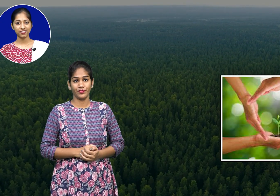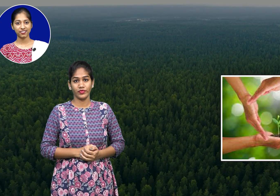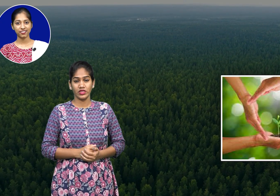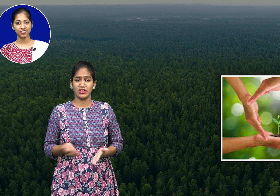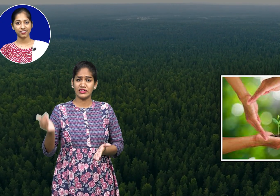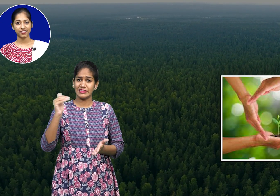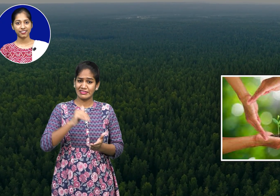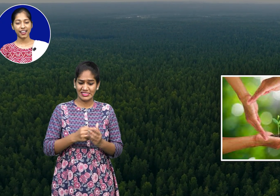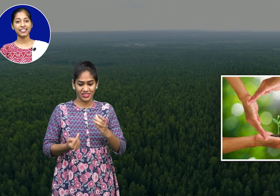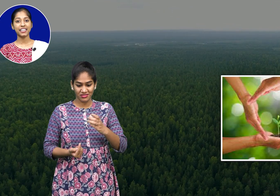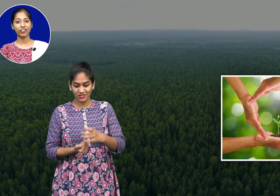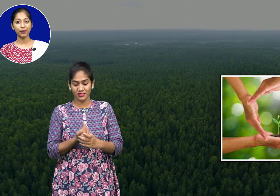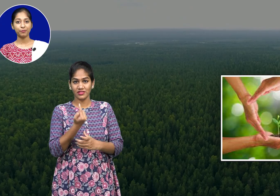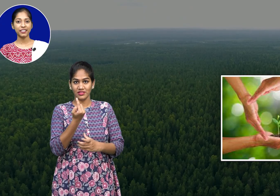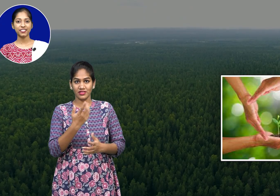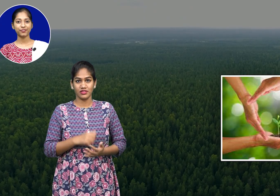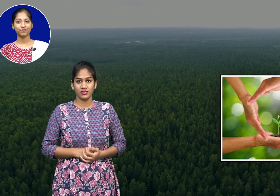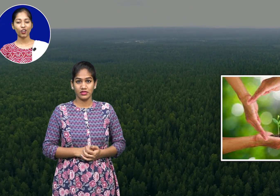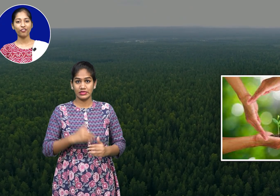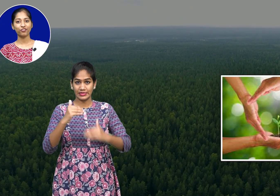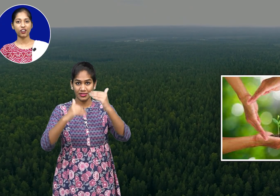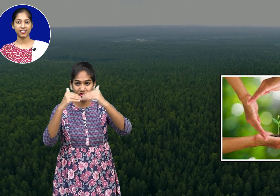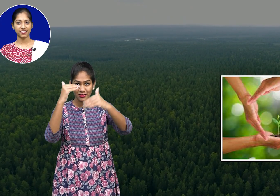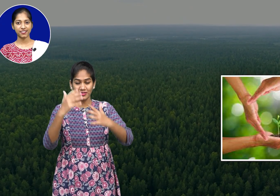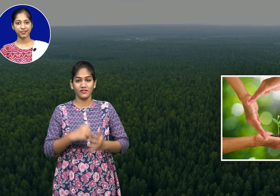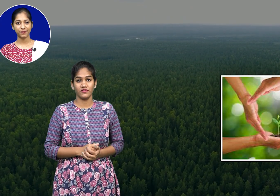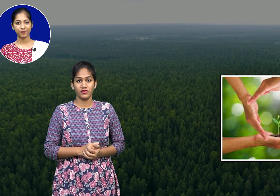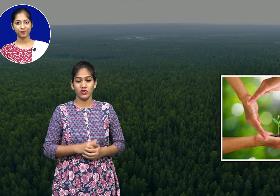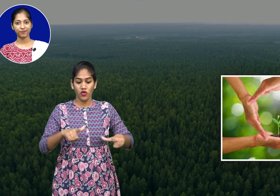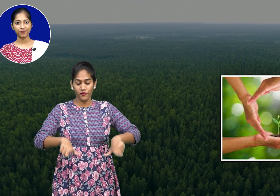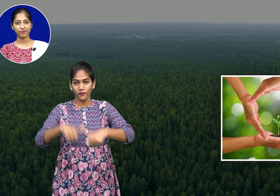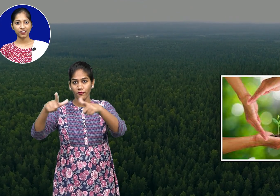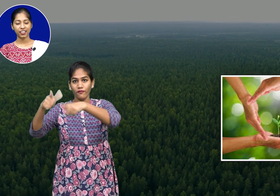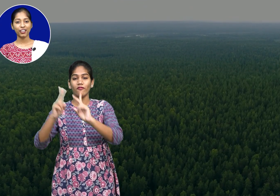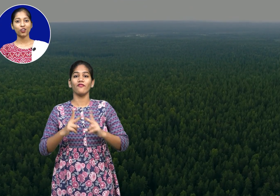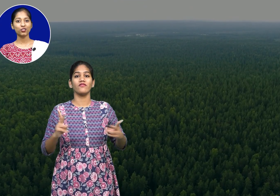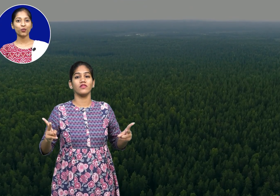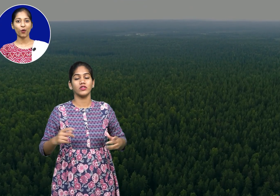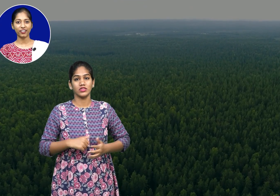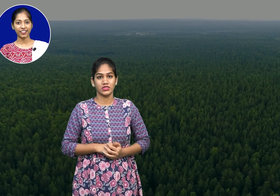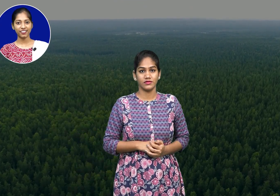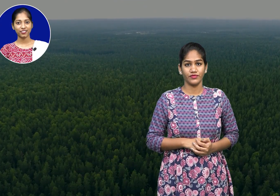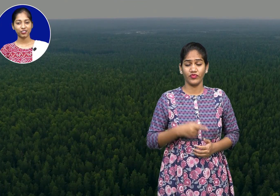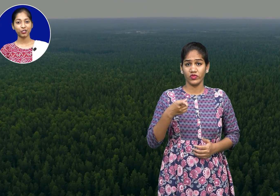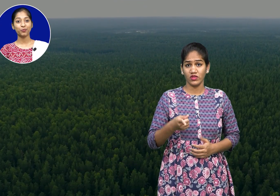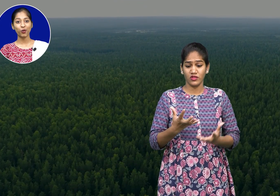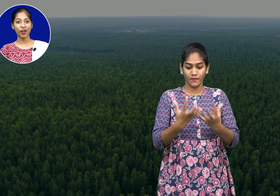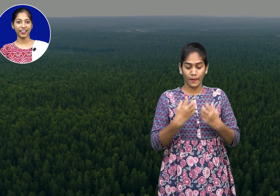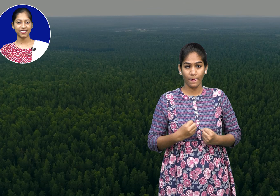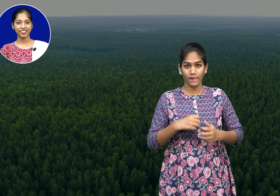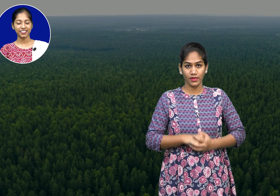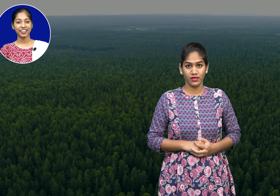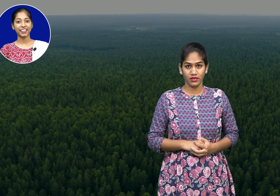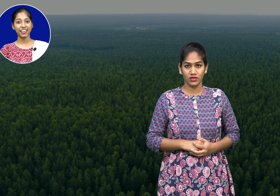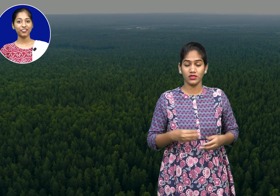regeneration, and development of forests. It also wanted to